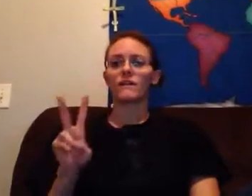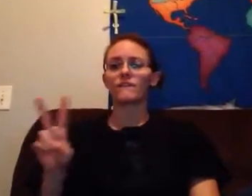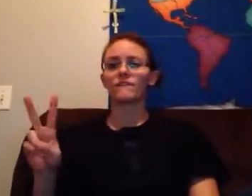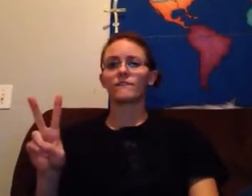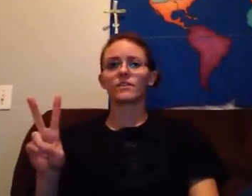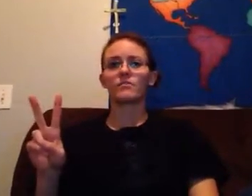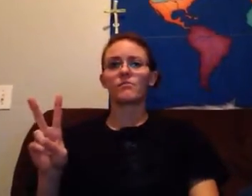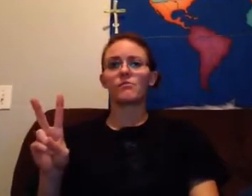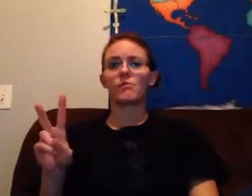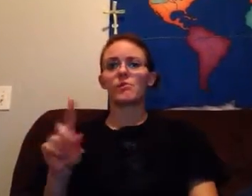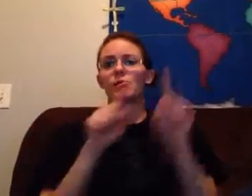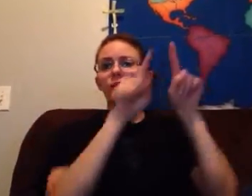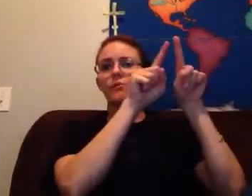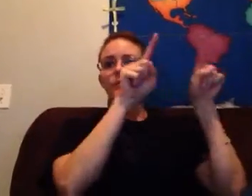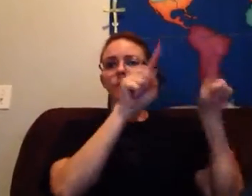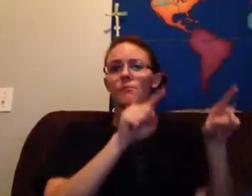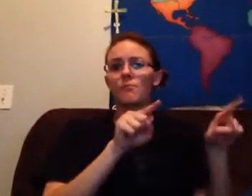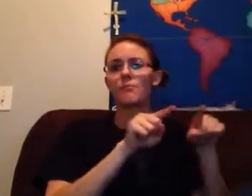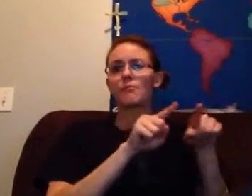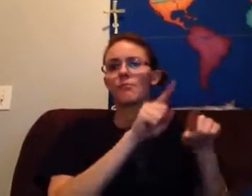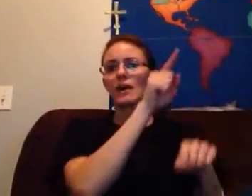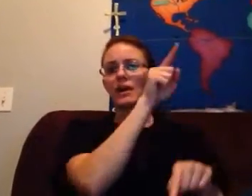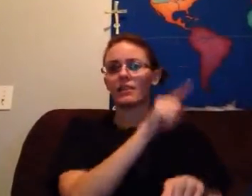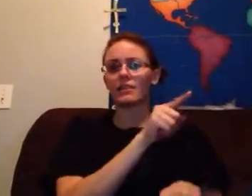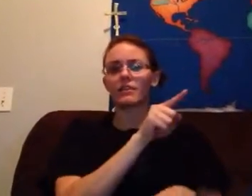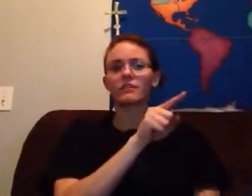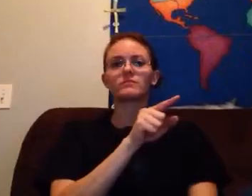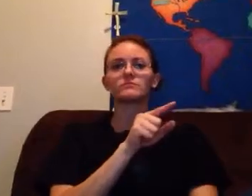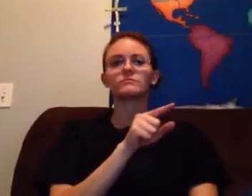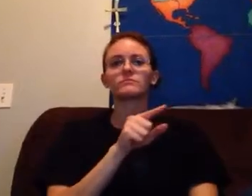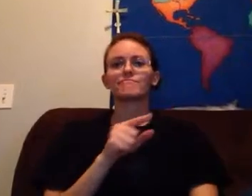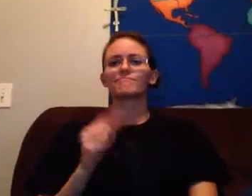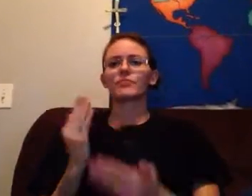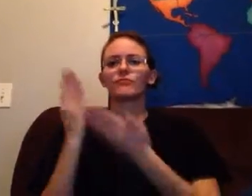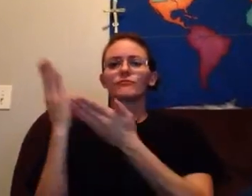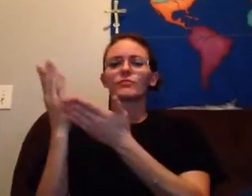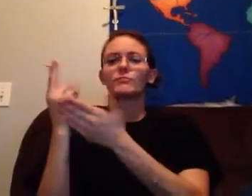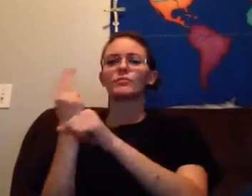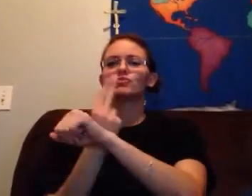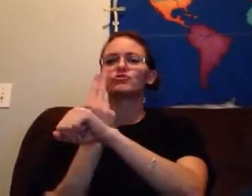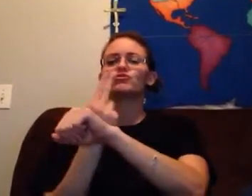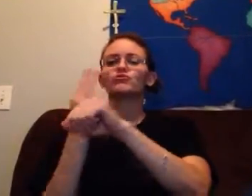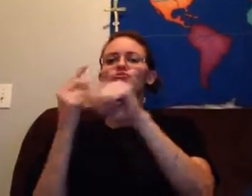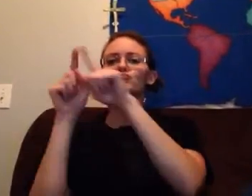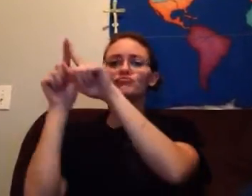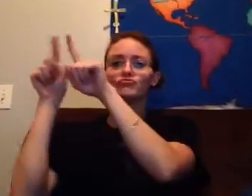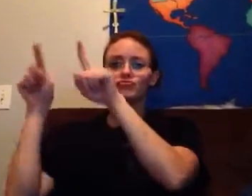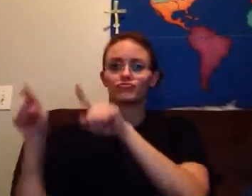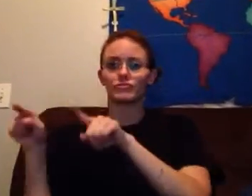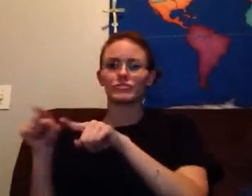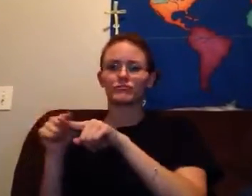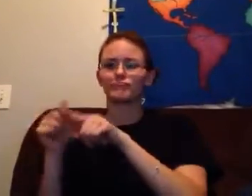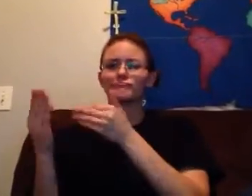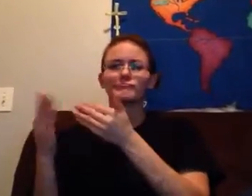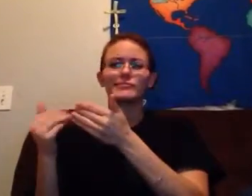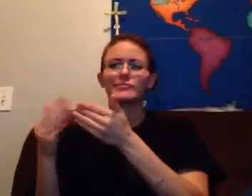I recommend using rectangles and not circles because they're easier to cut into equal pieces. So if this is 1/2,